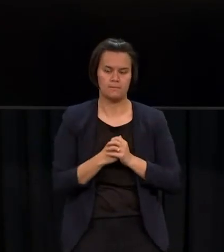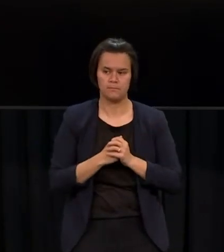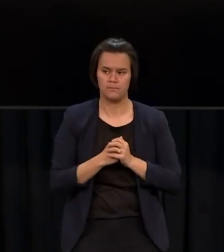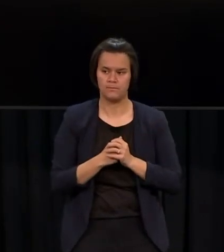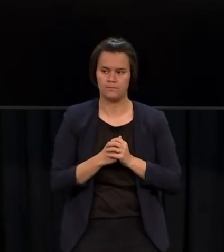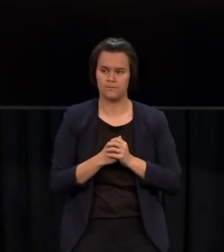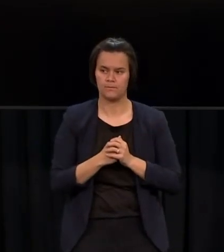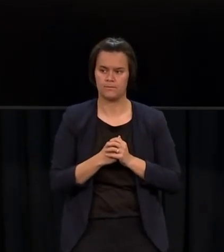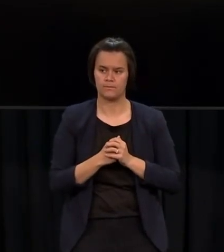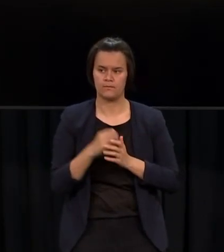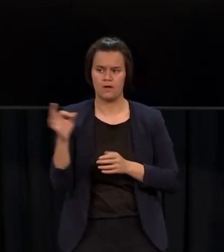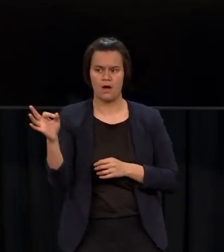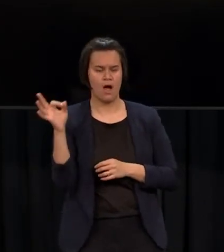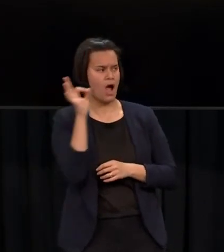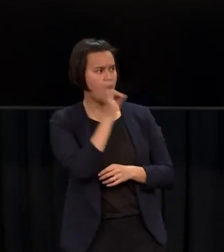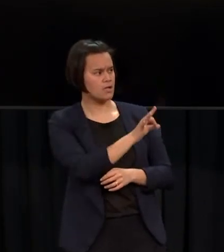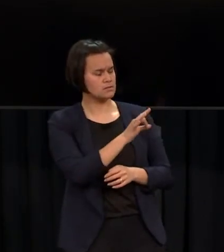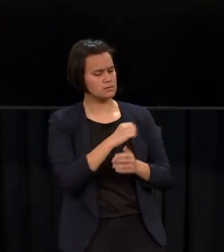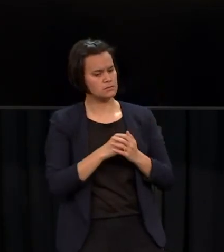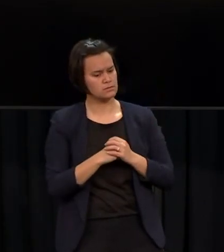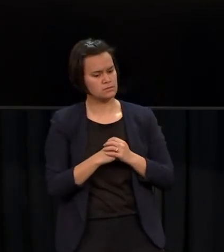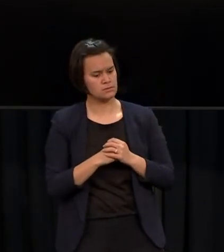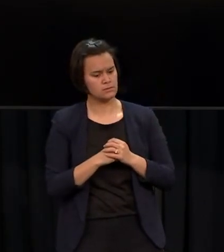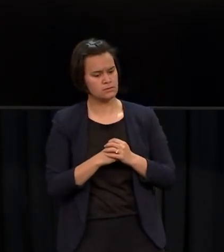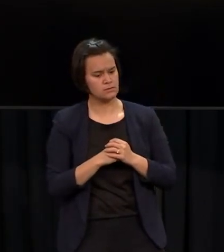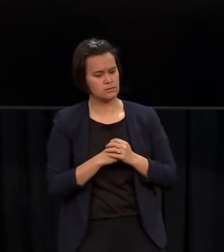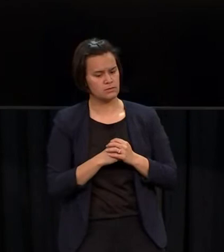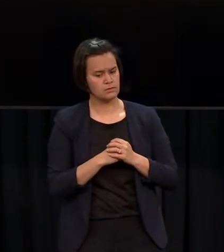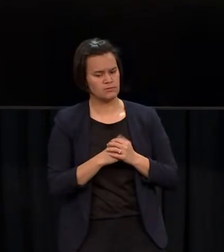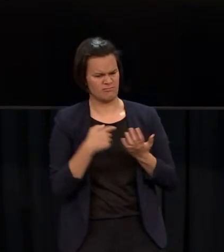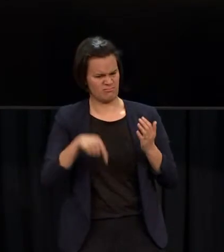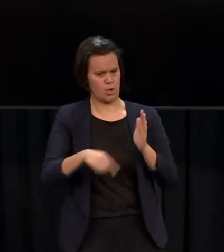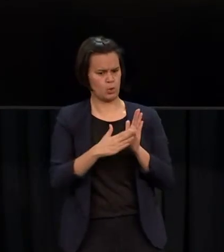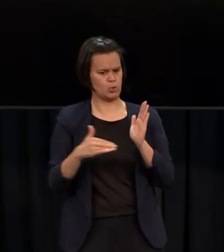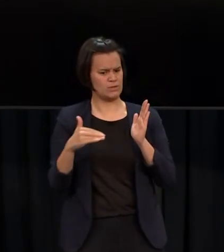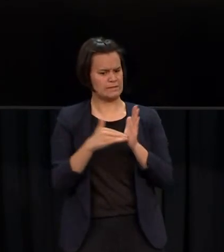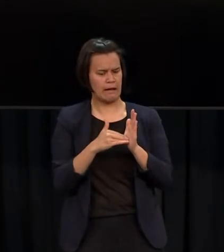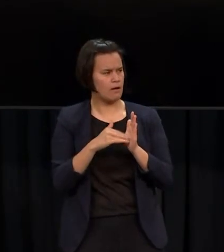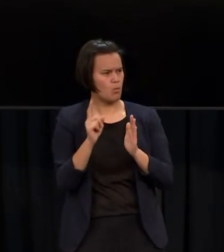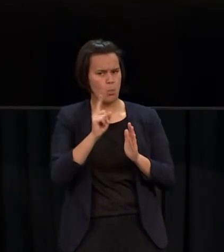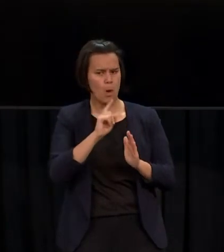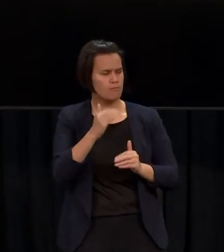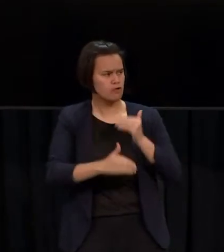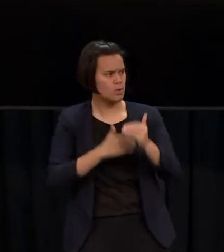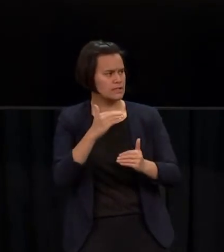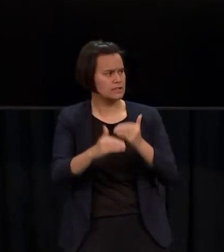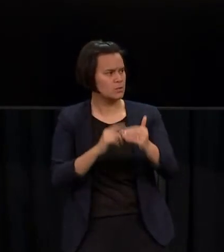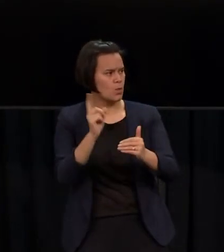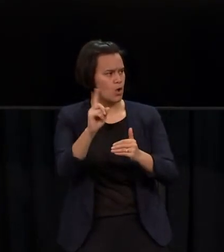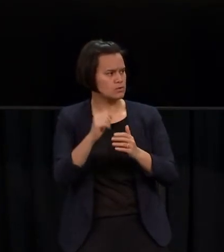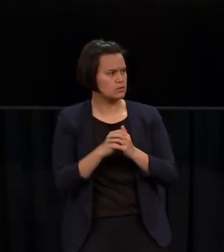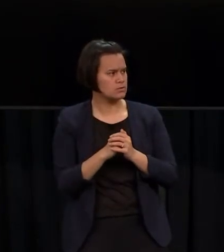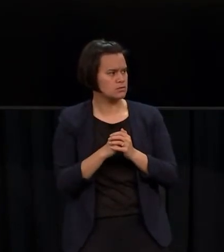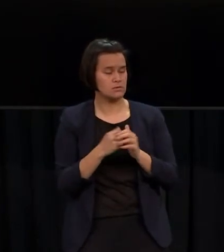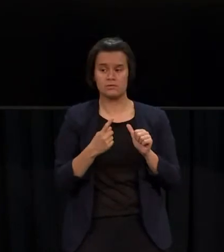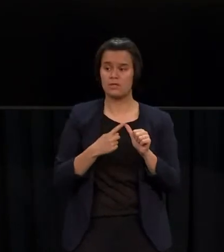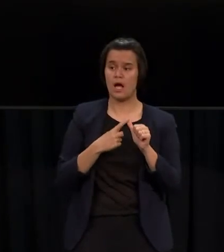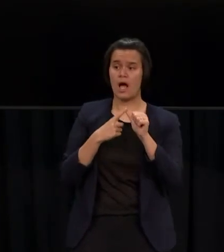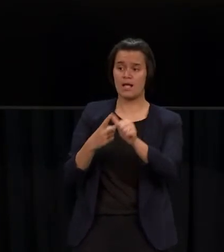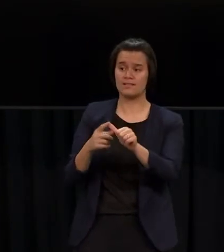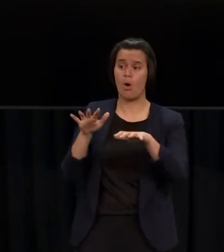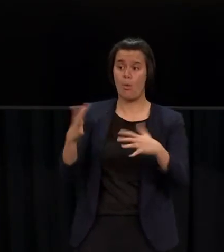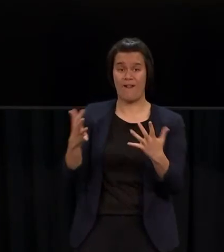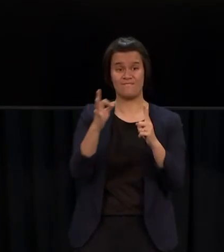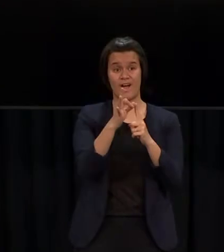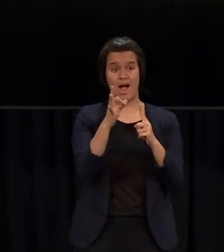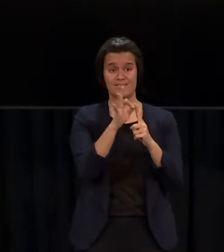going to be, do they have to gather the evidence before they put that application in, or what's the time frame? Yeah, so they have to put in a formal application. Of course,